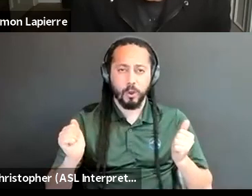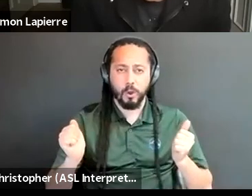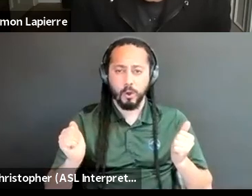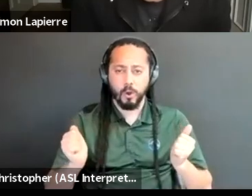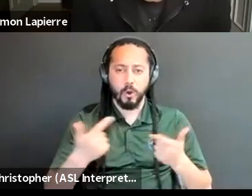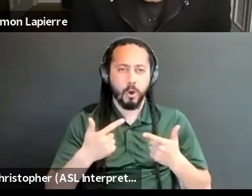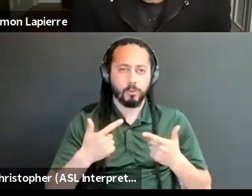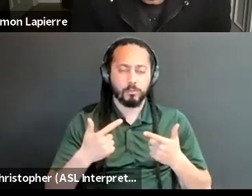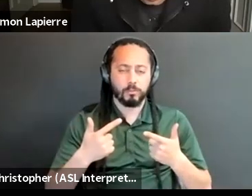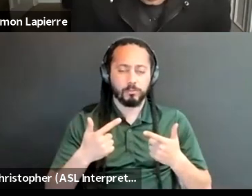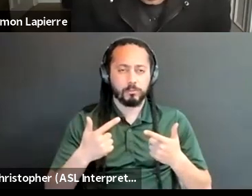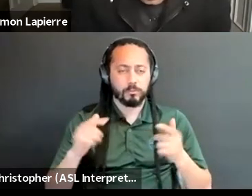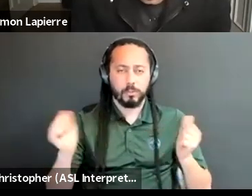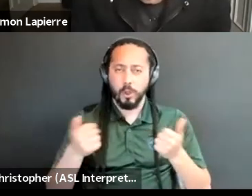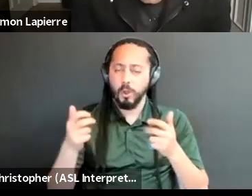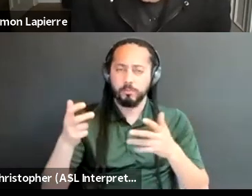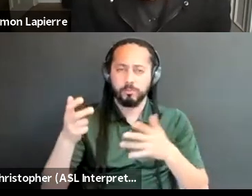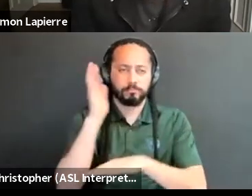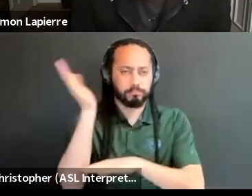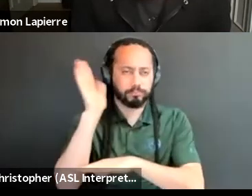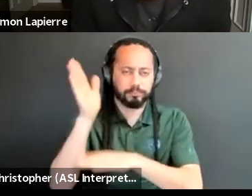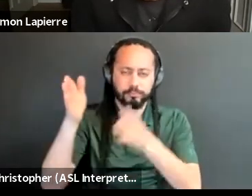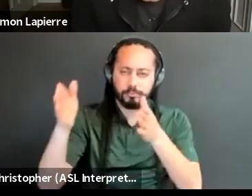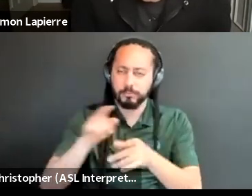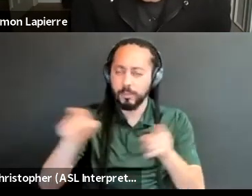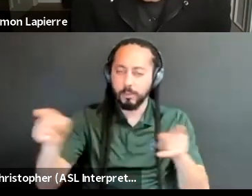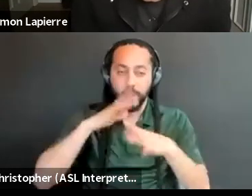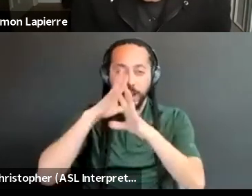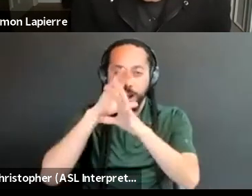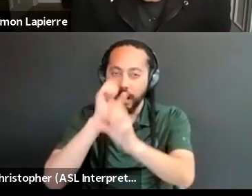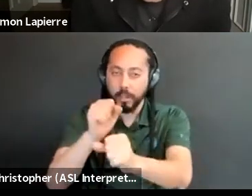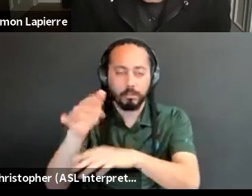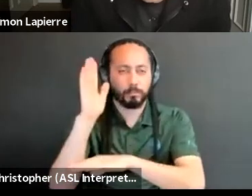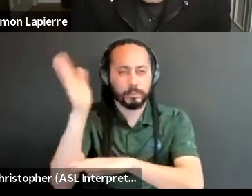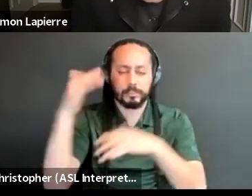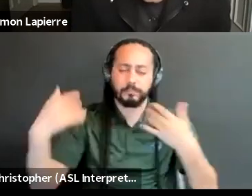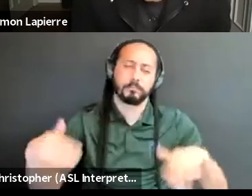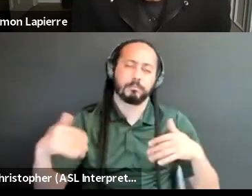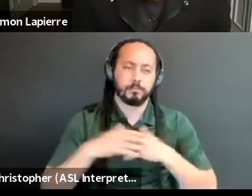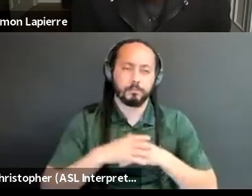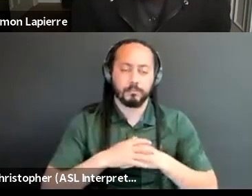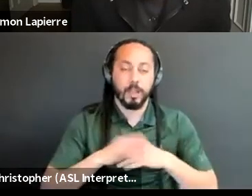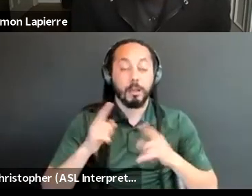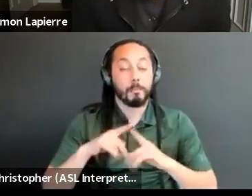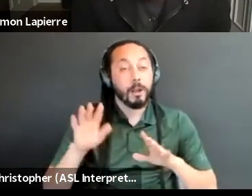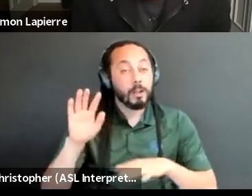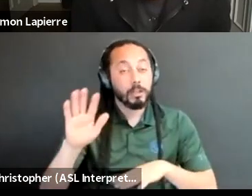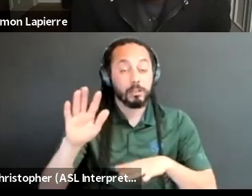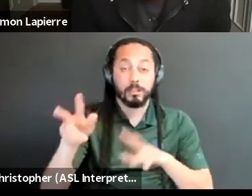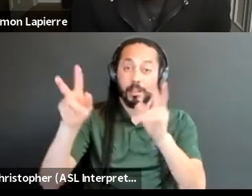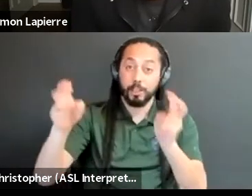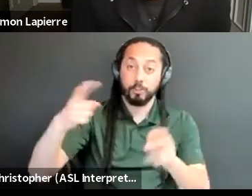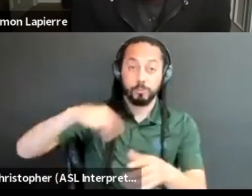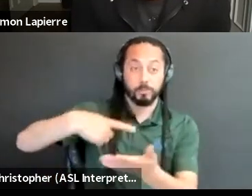We were engrossed throughout the entire presentation. And I think the importance of the issue, we